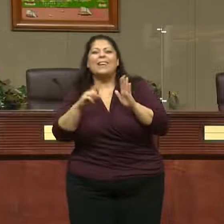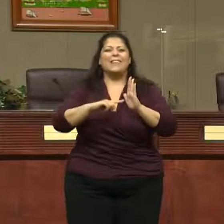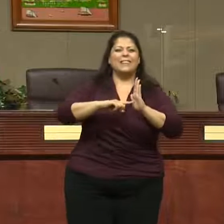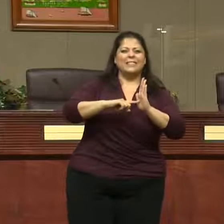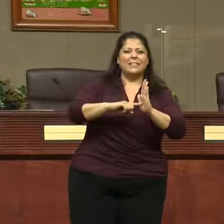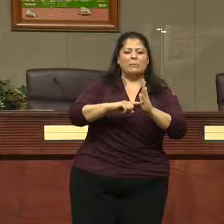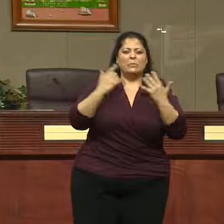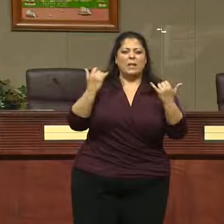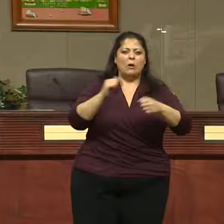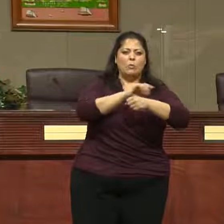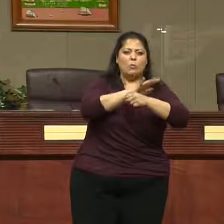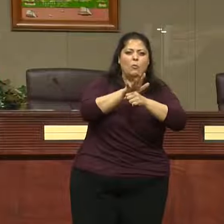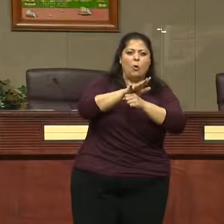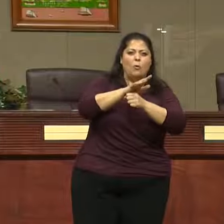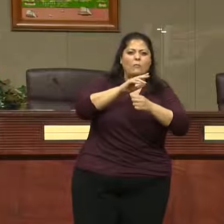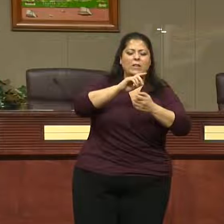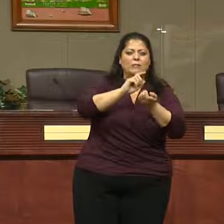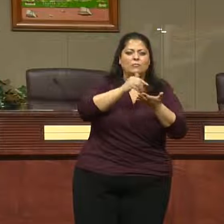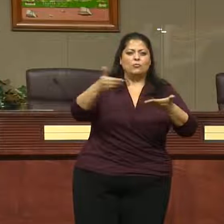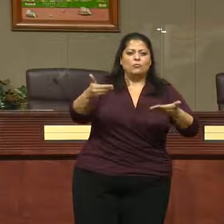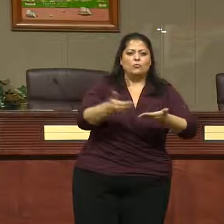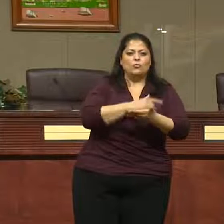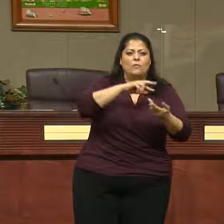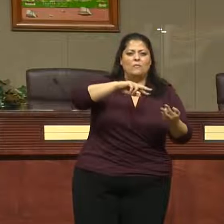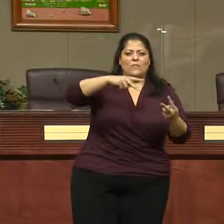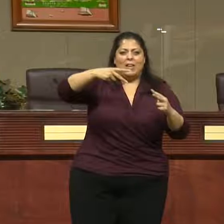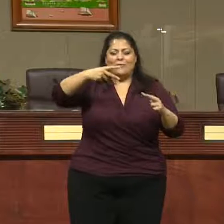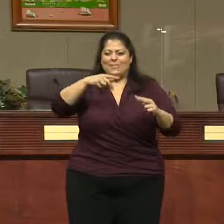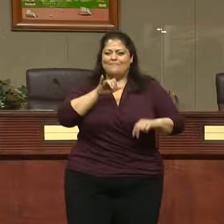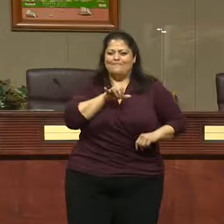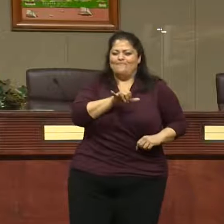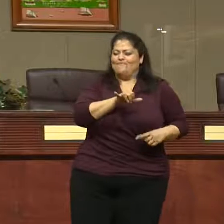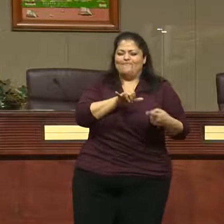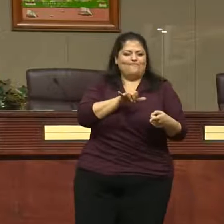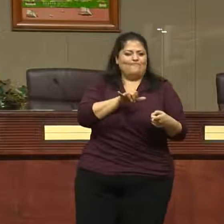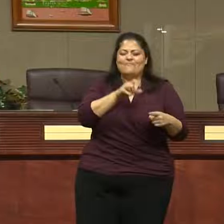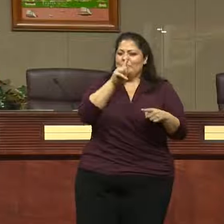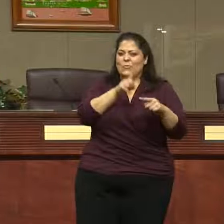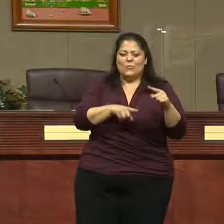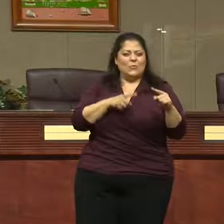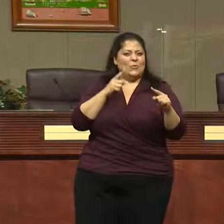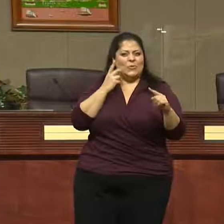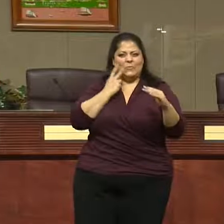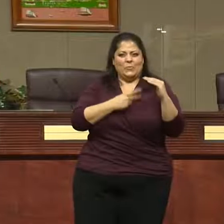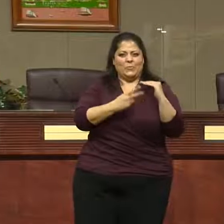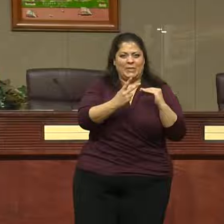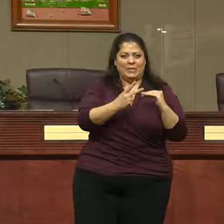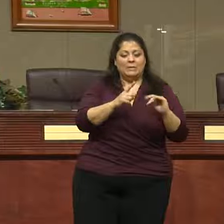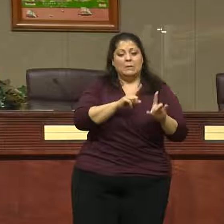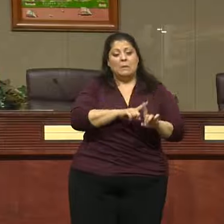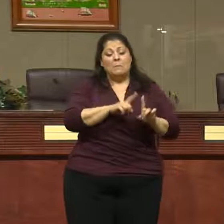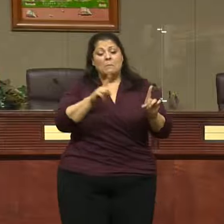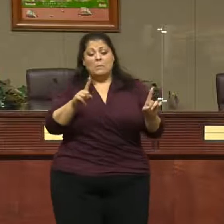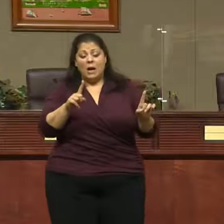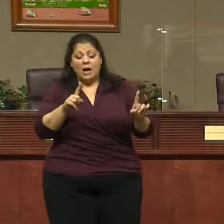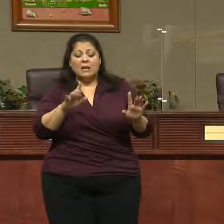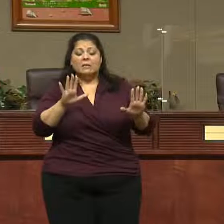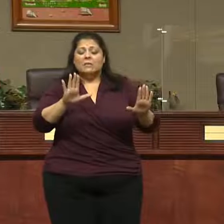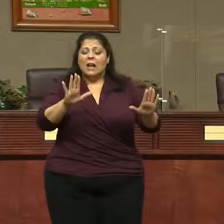have. And things could change because there are many variables. But I have to say that the county is in very good